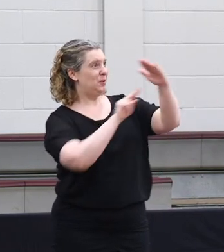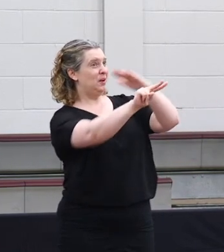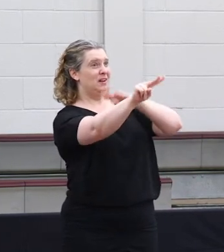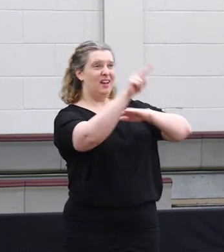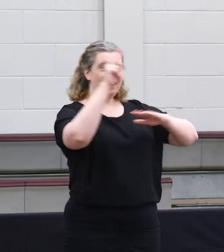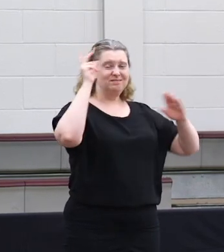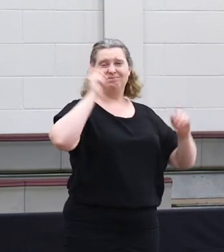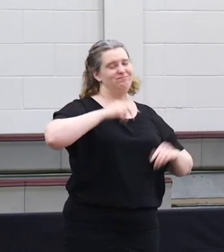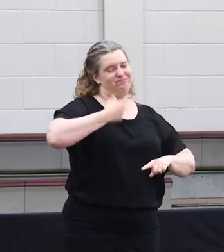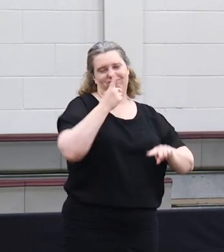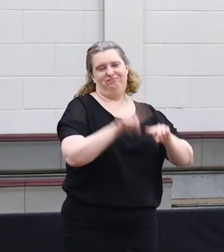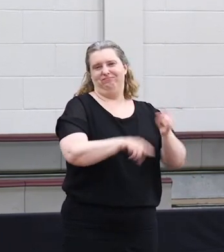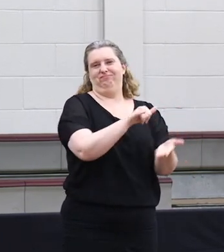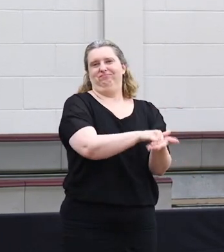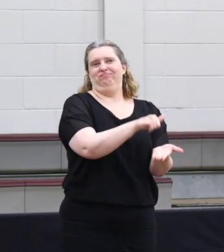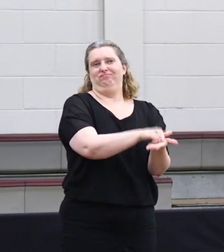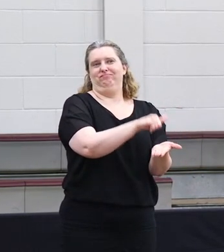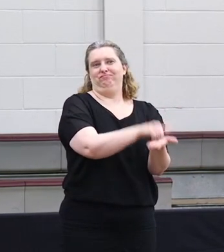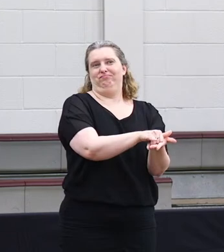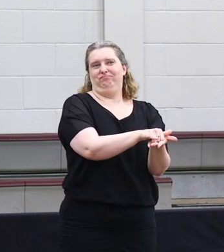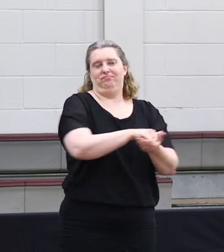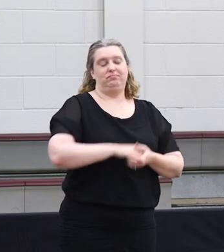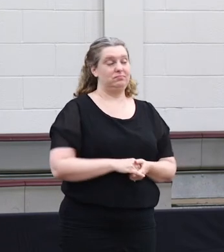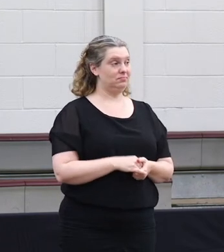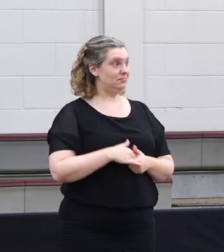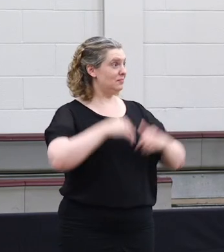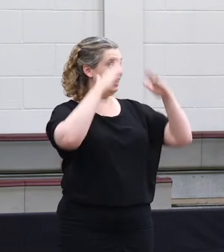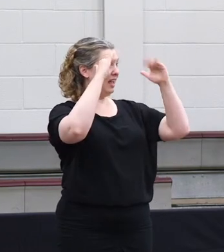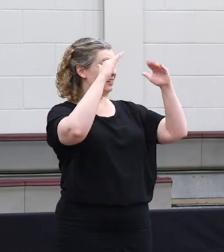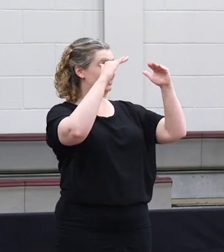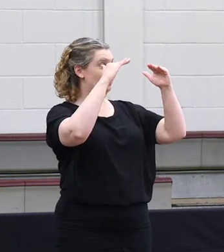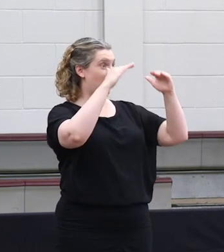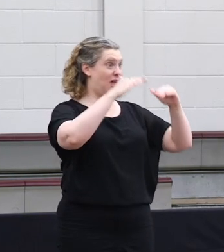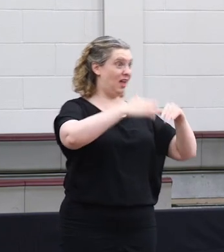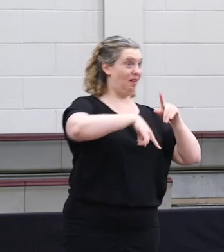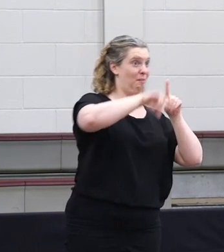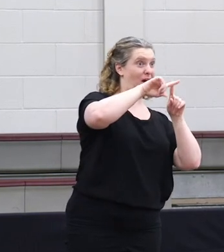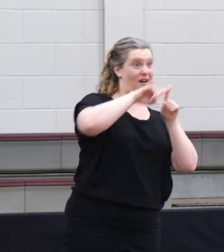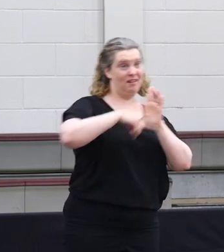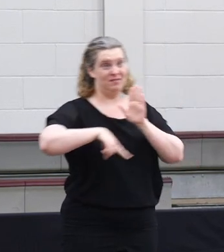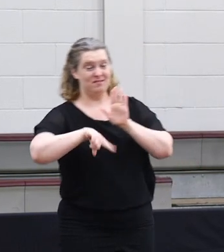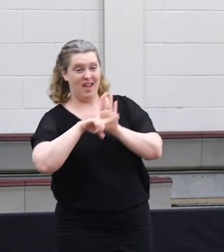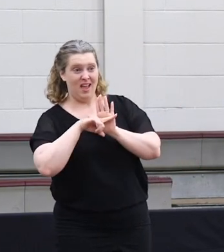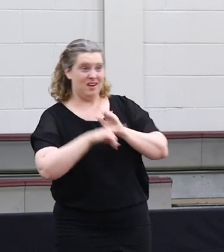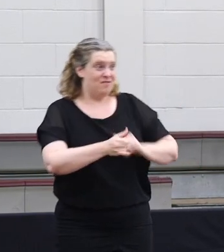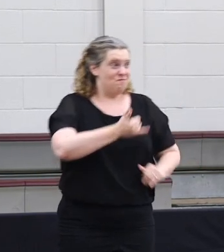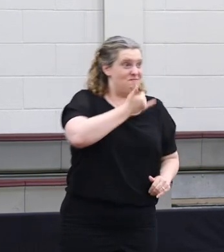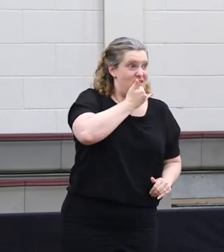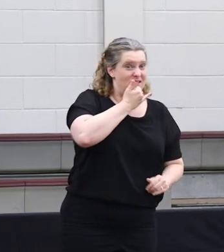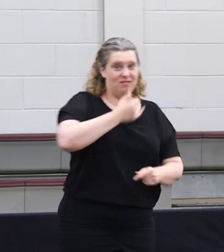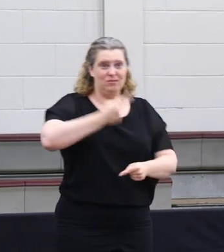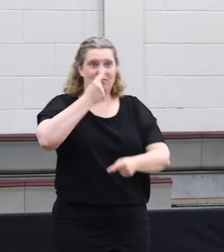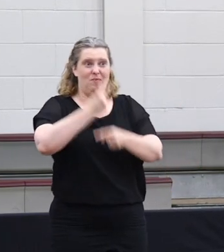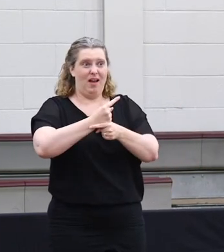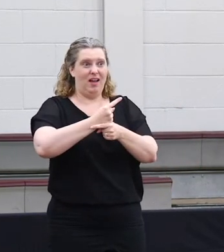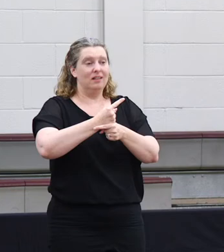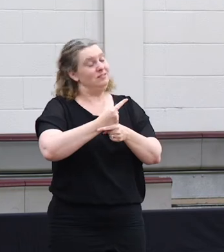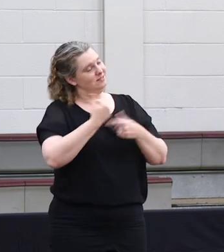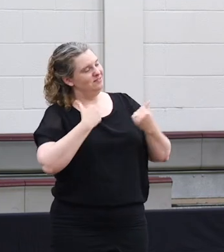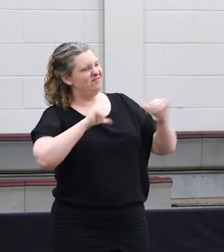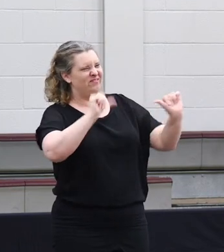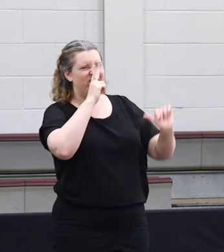future. It is not common that we can anticipate things going very, very wrong. A good meme will tell you it's still fun to try